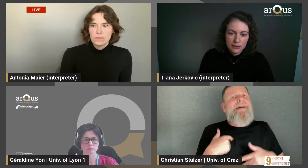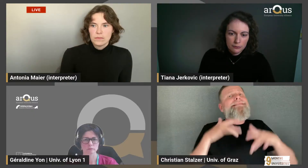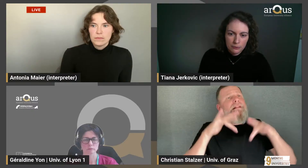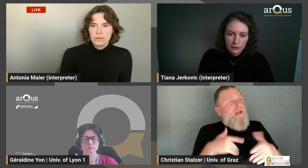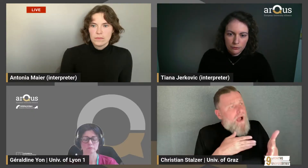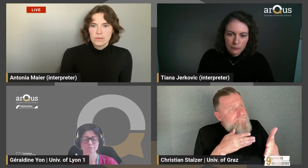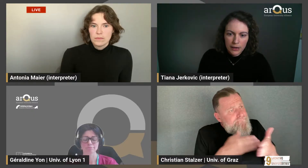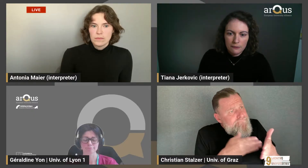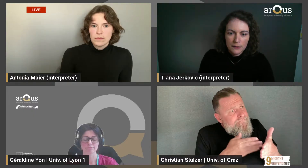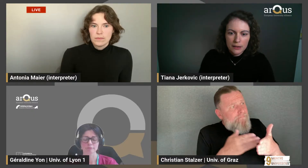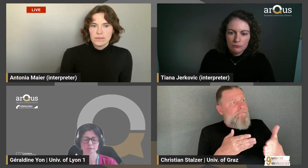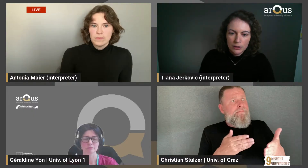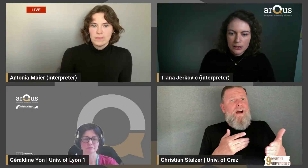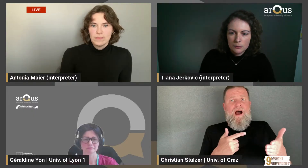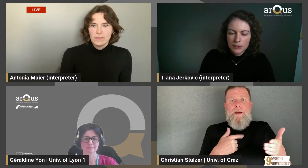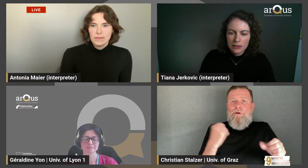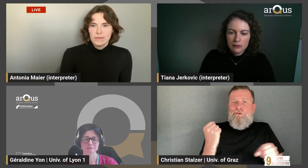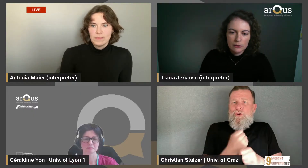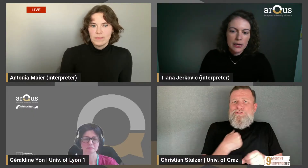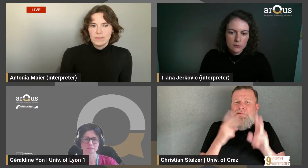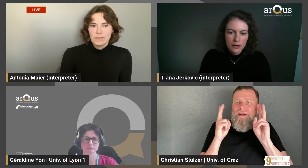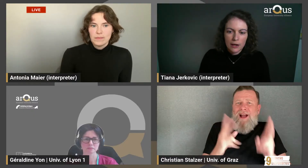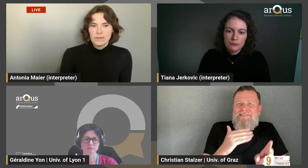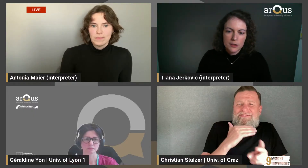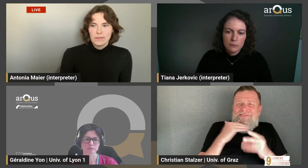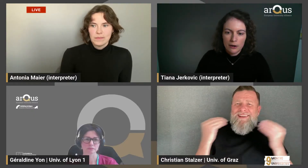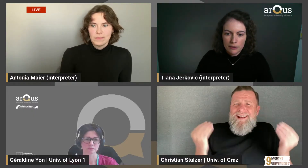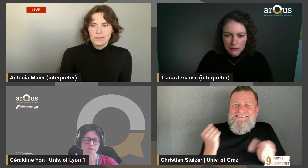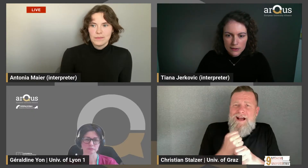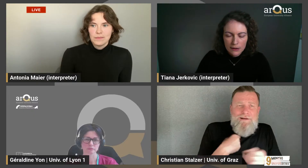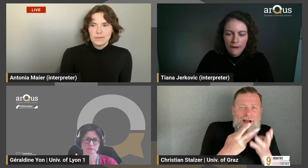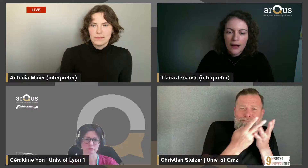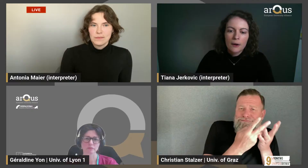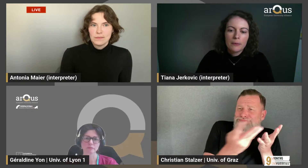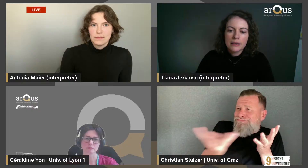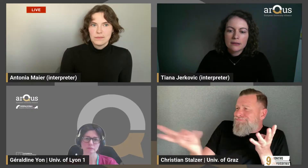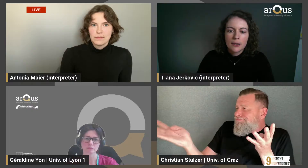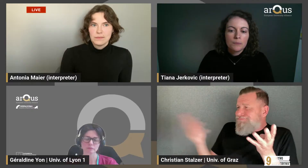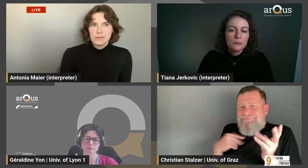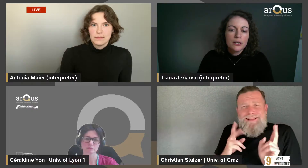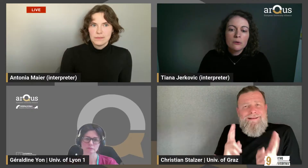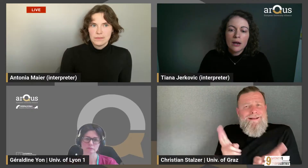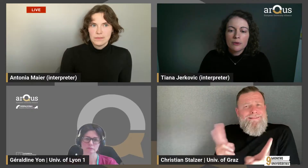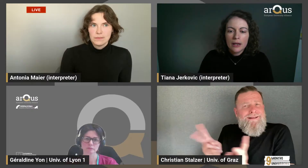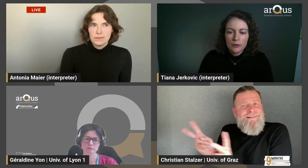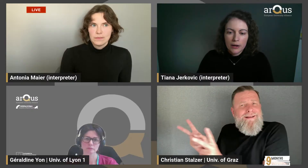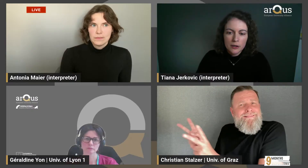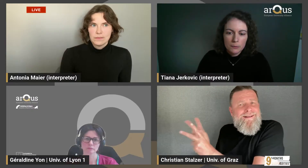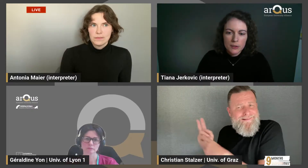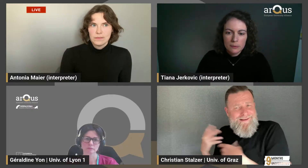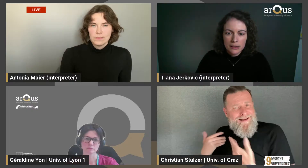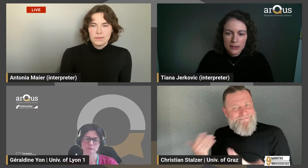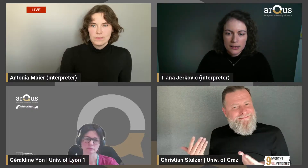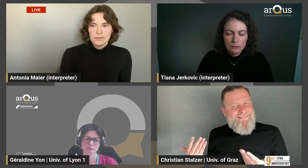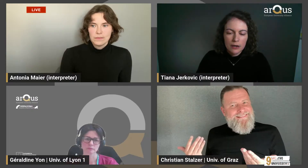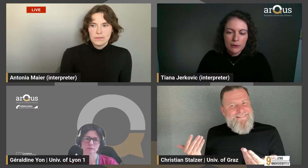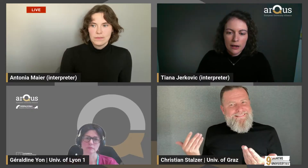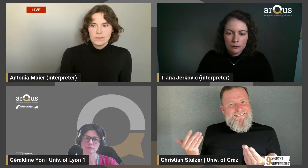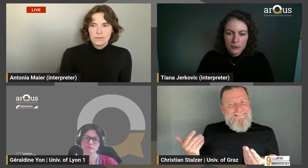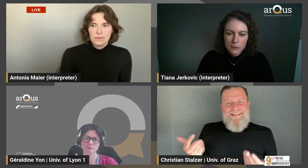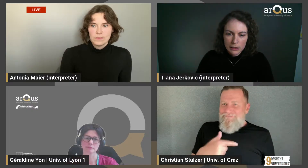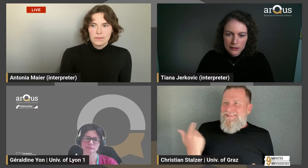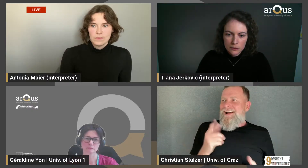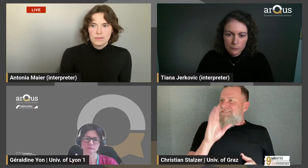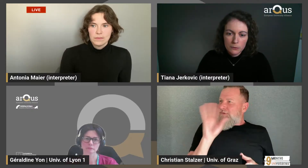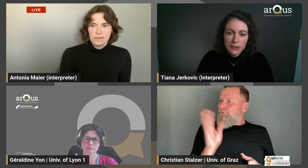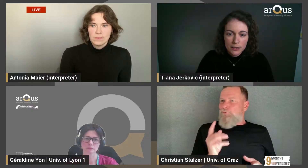not suffering from anything really in particular. Yes, we have these barriers, but we do have a lot of other possibilities, and we have a lot